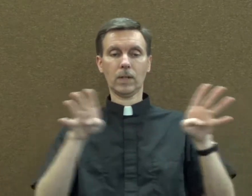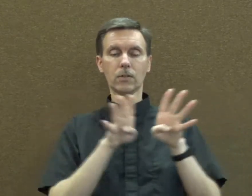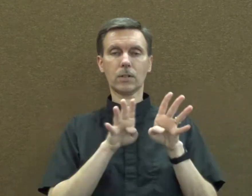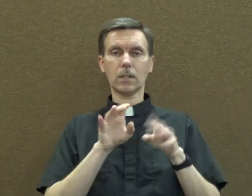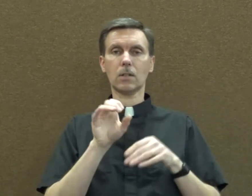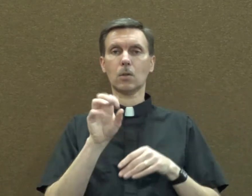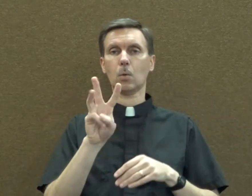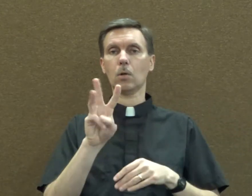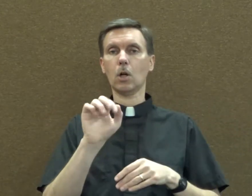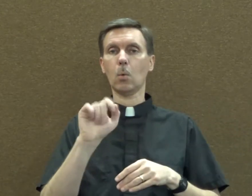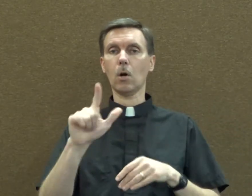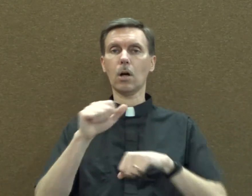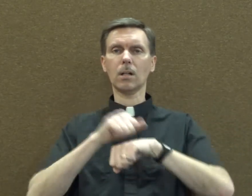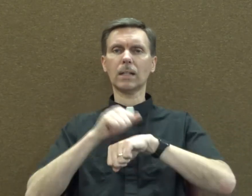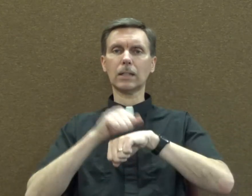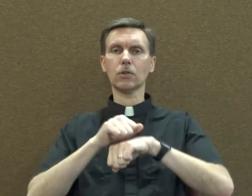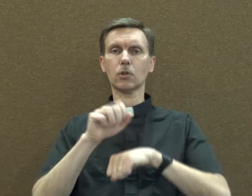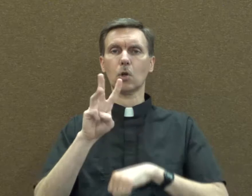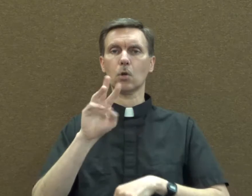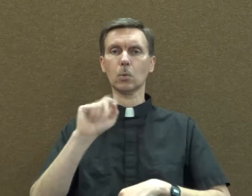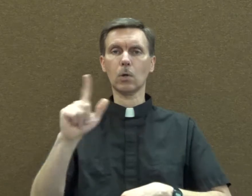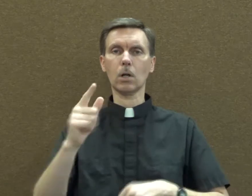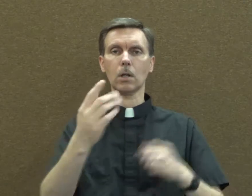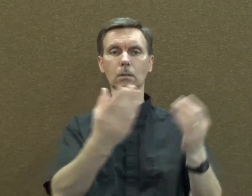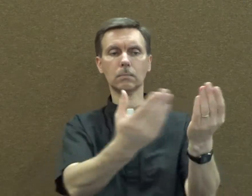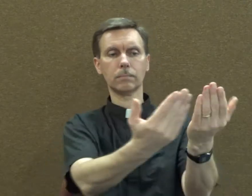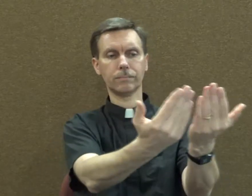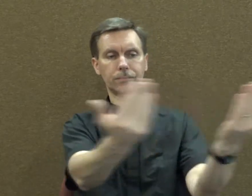fenced in, or a wall, like a stone wall.